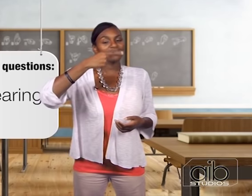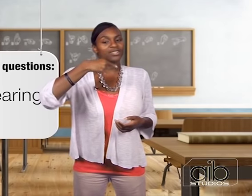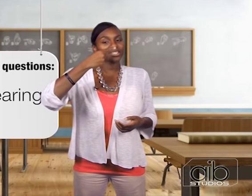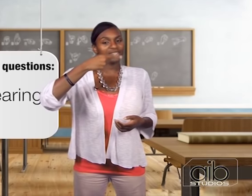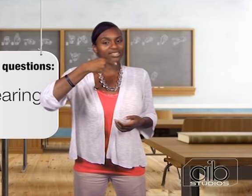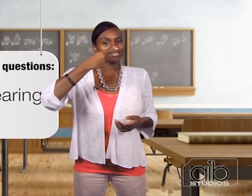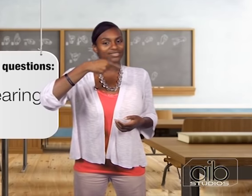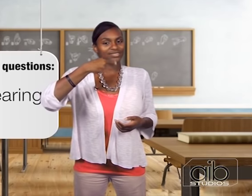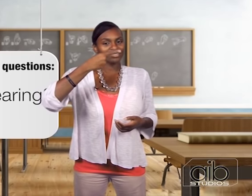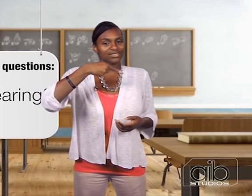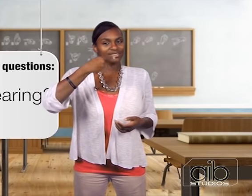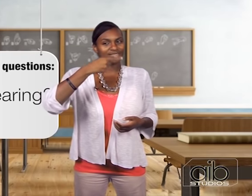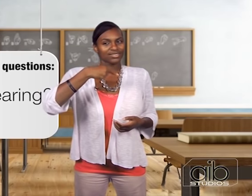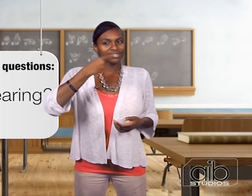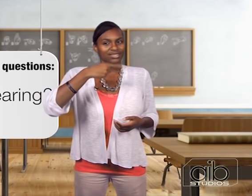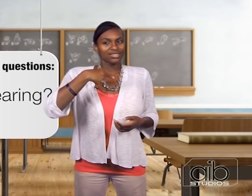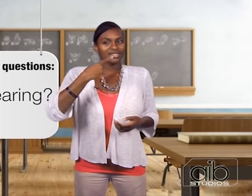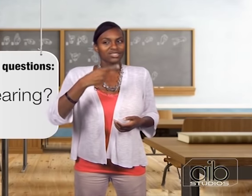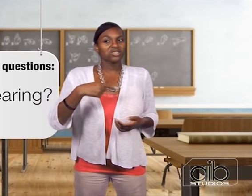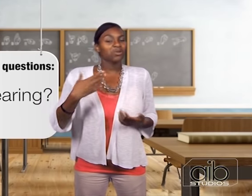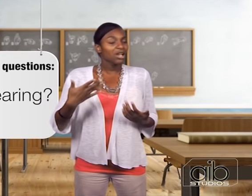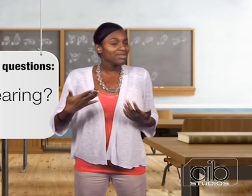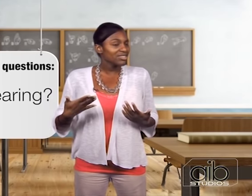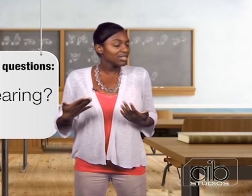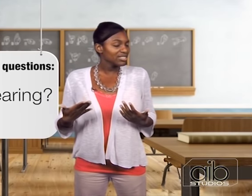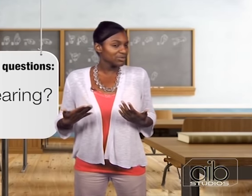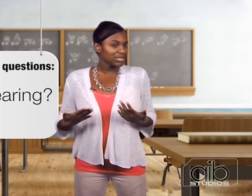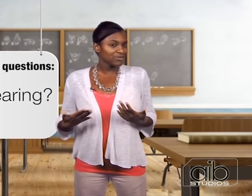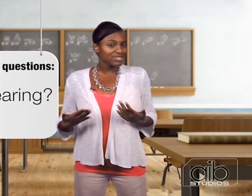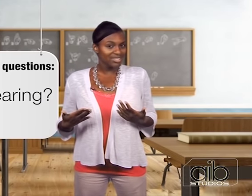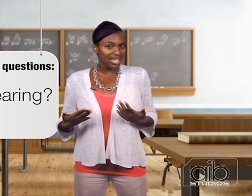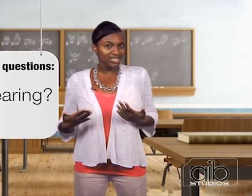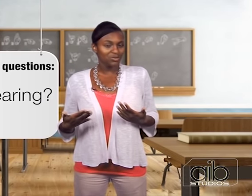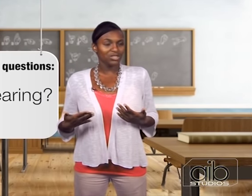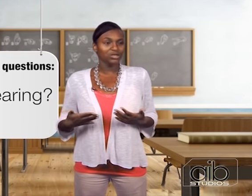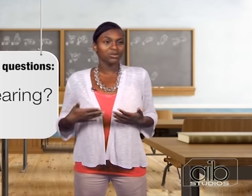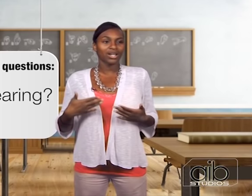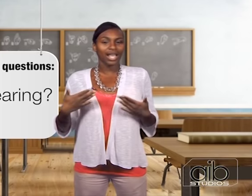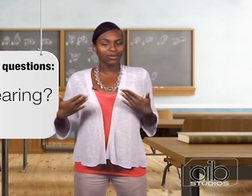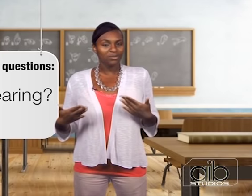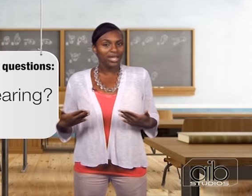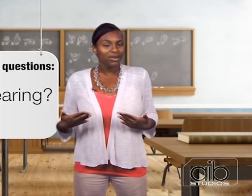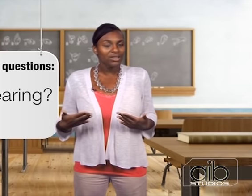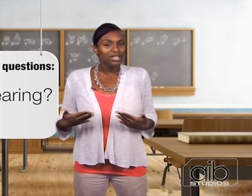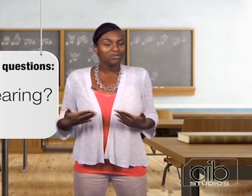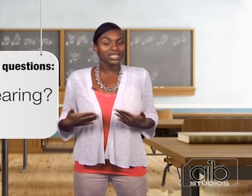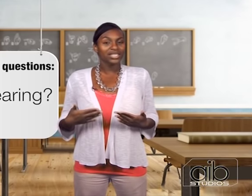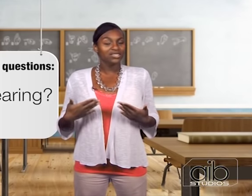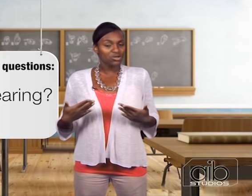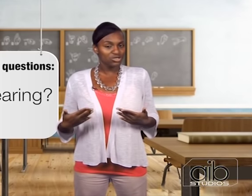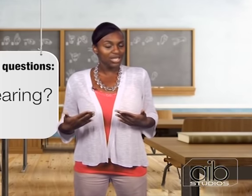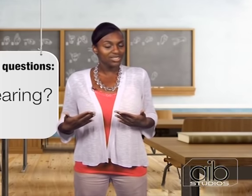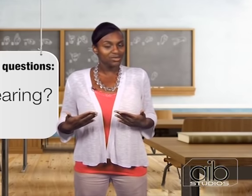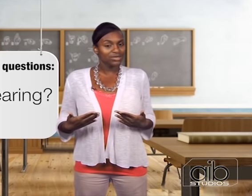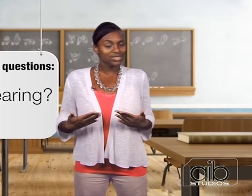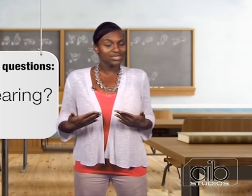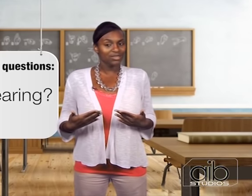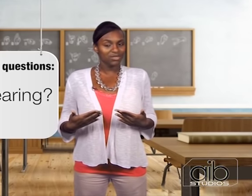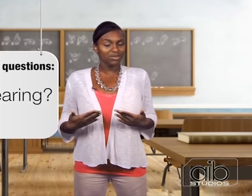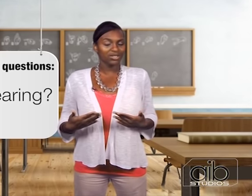hearing. So you probably saw these three different signs when you were out and about meeting and socializing with the deaf community. You